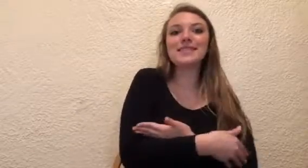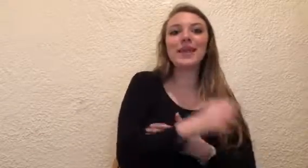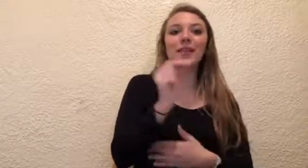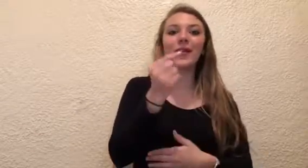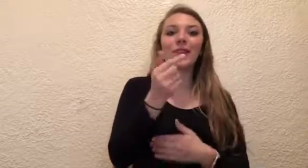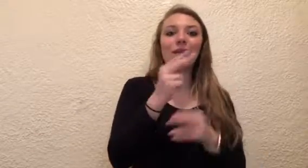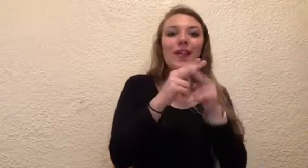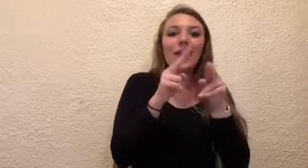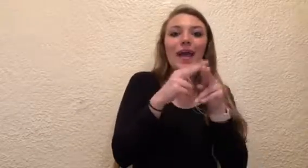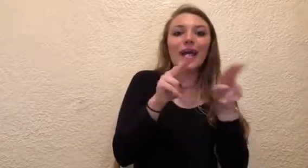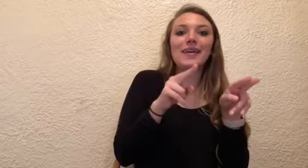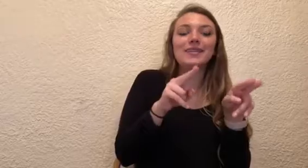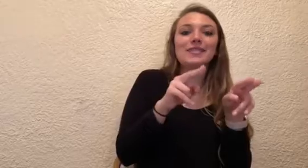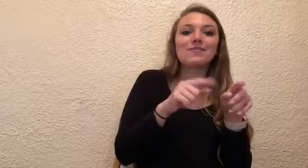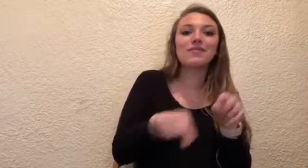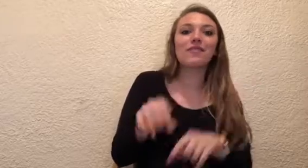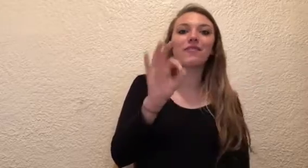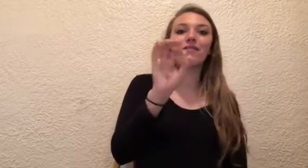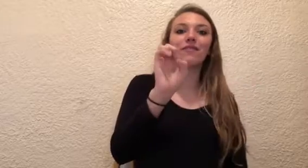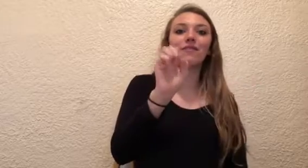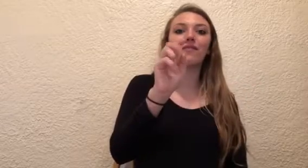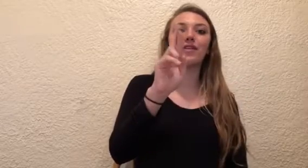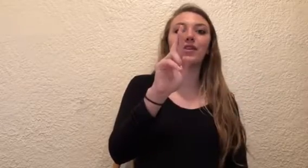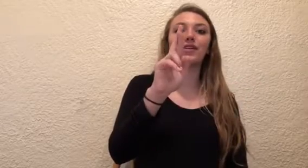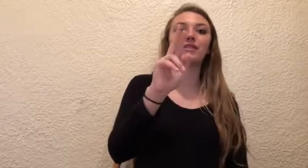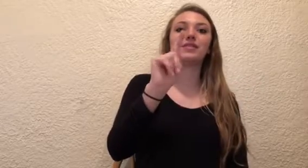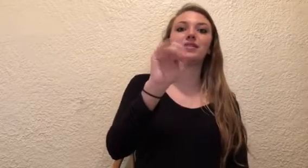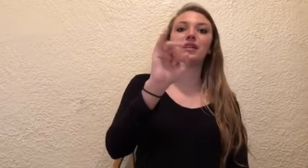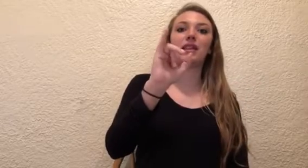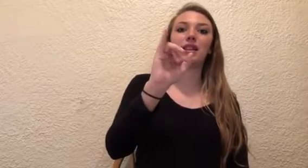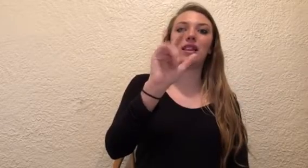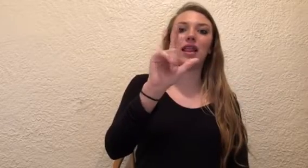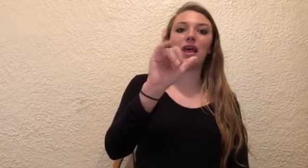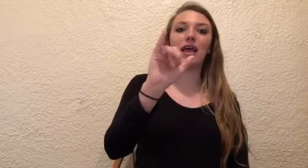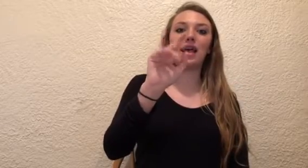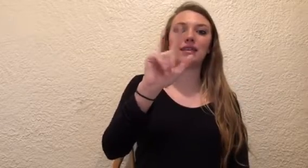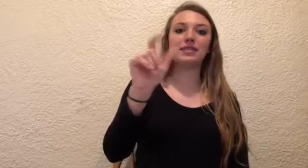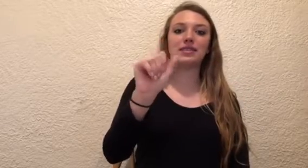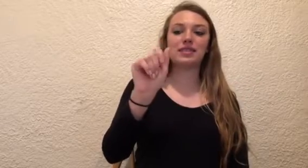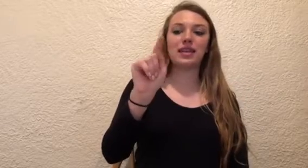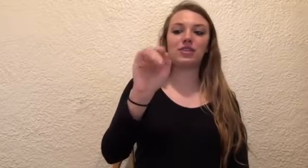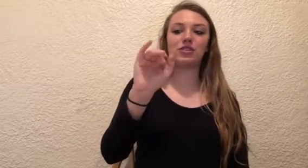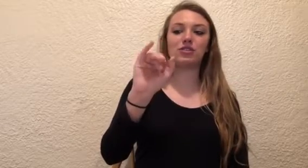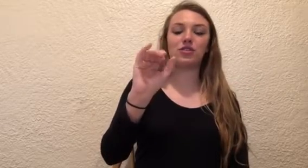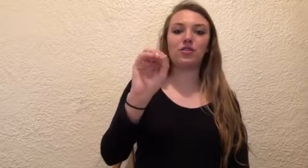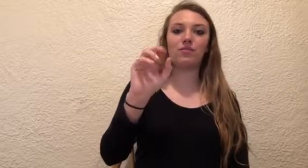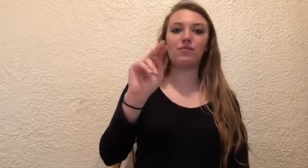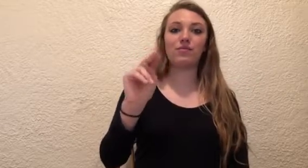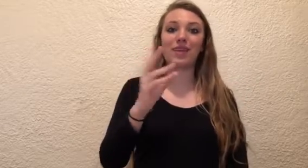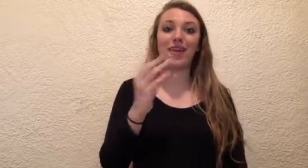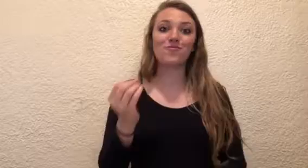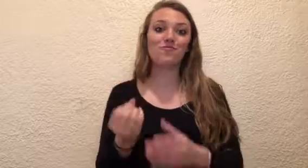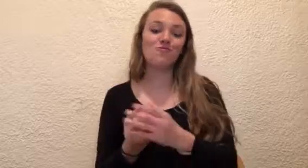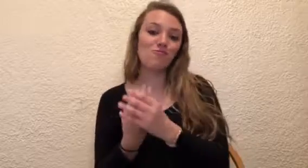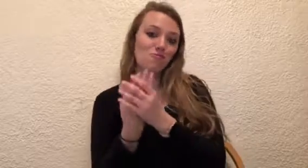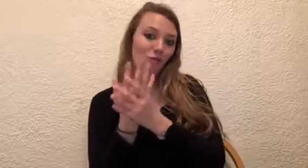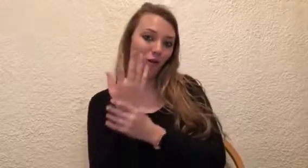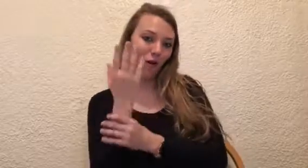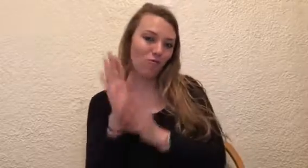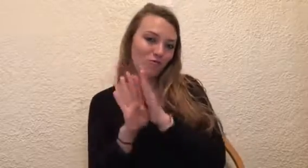For fertilization and growth, okay? So that's an ovipositor. Now if, I want